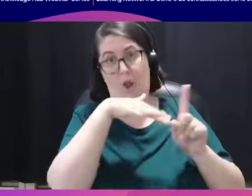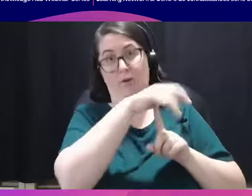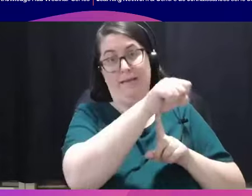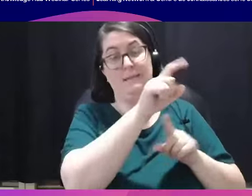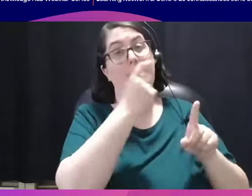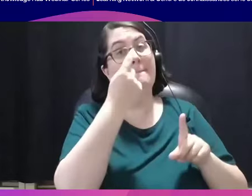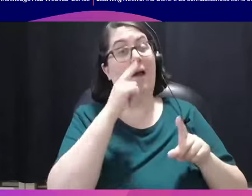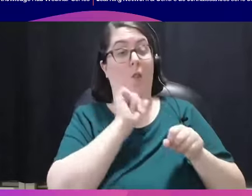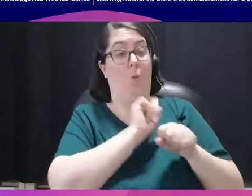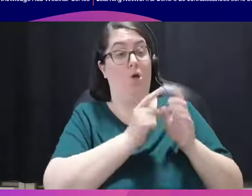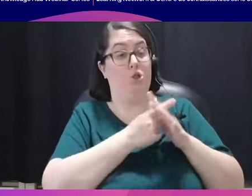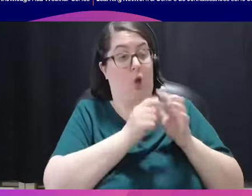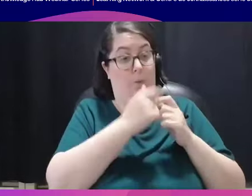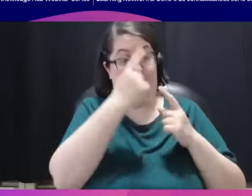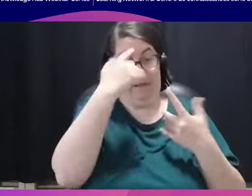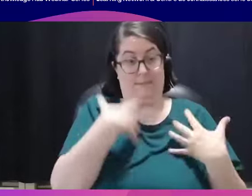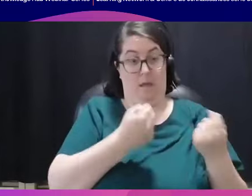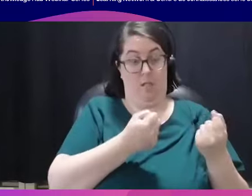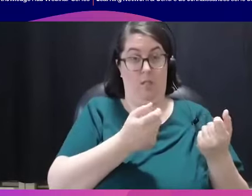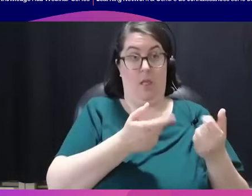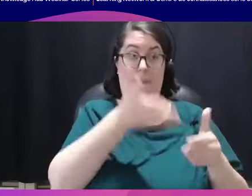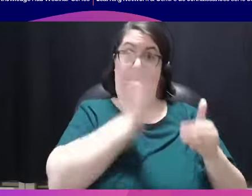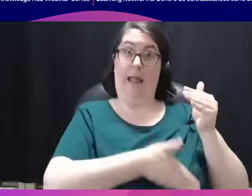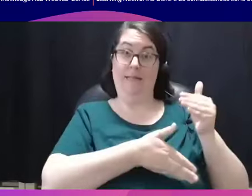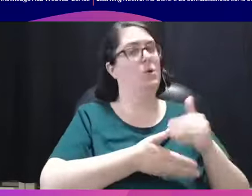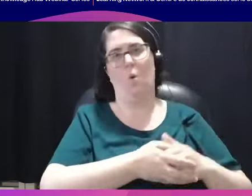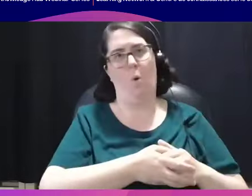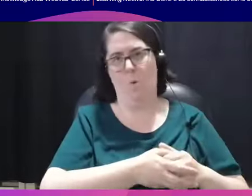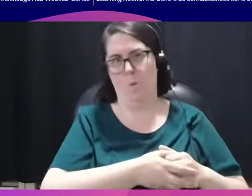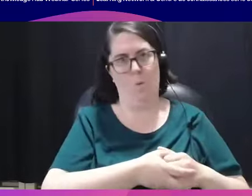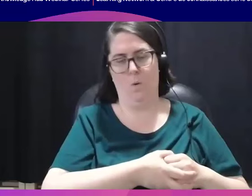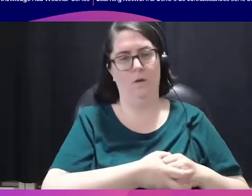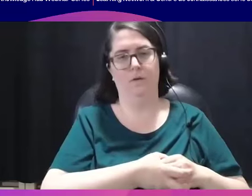work may begin with mental health, but it definitely does not end there.